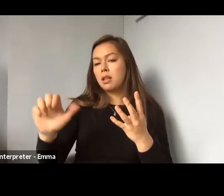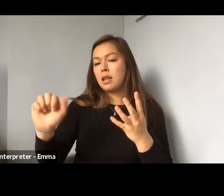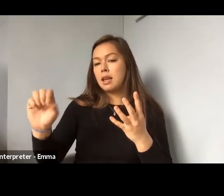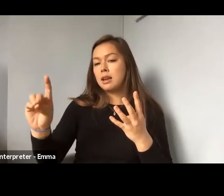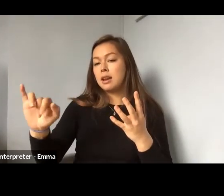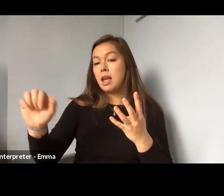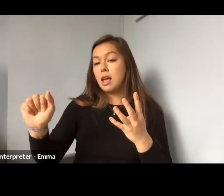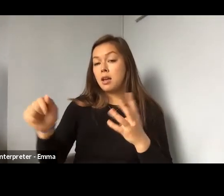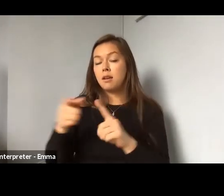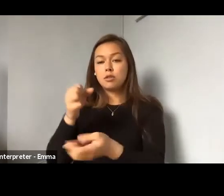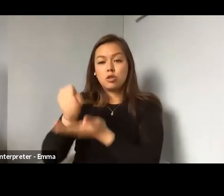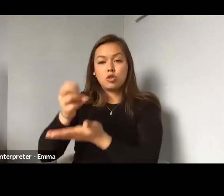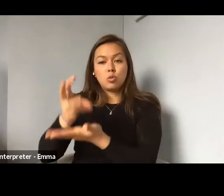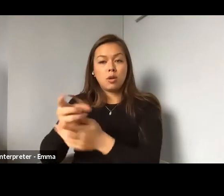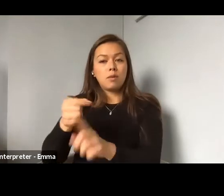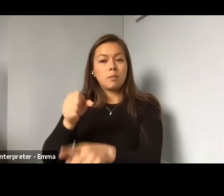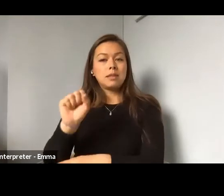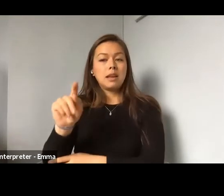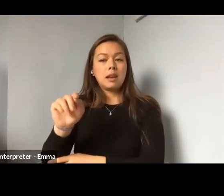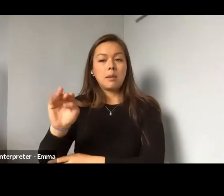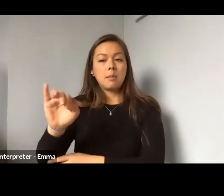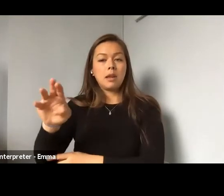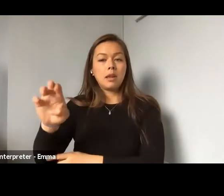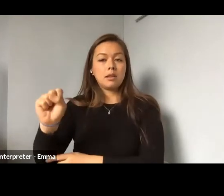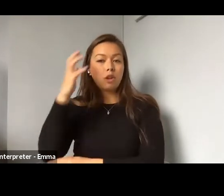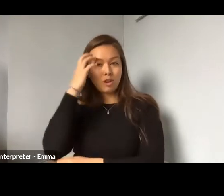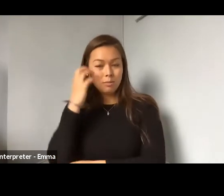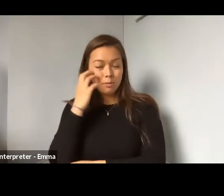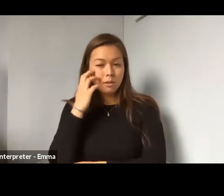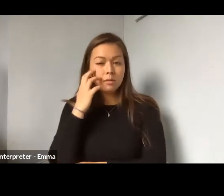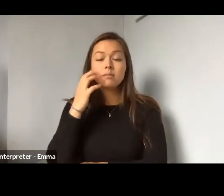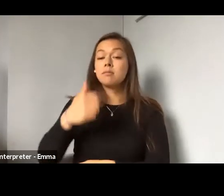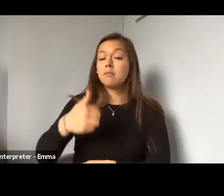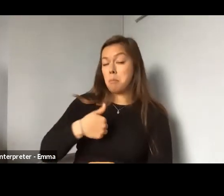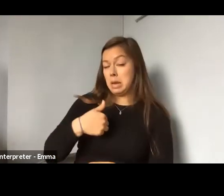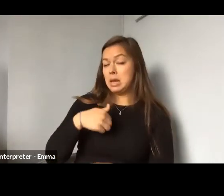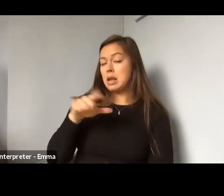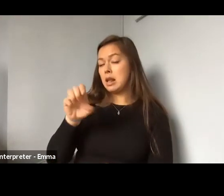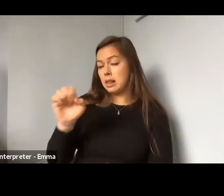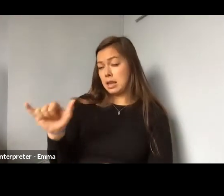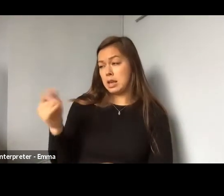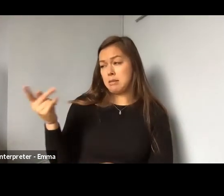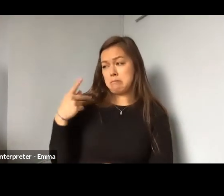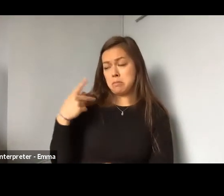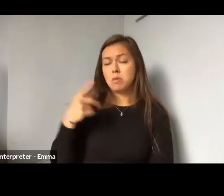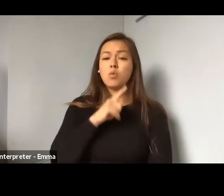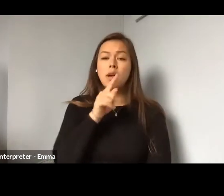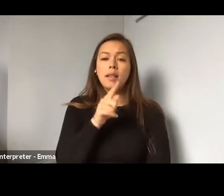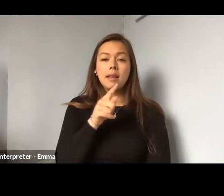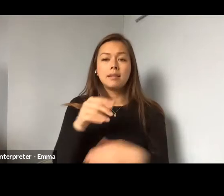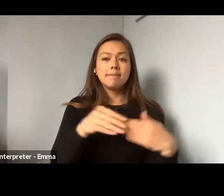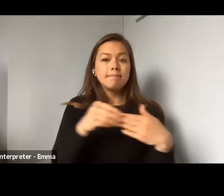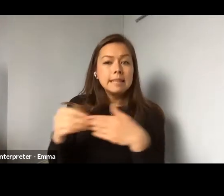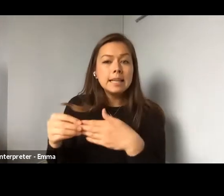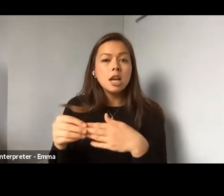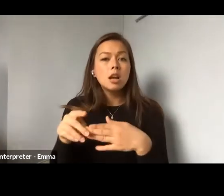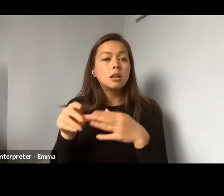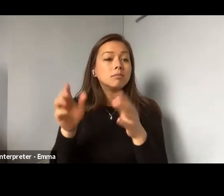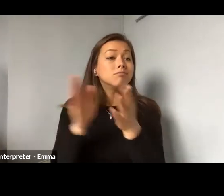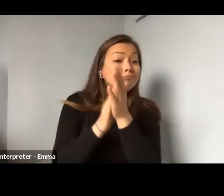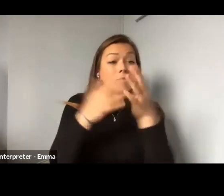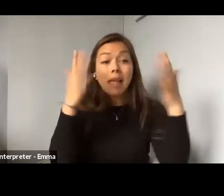myself facilitated with the Egale team acting as navigators and cheerleaders in each breakout room, assisting with